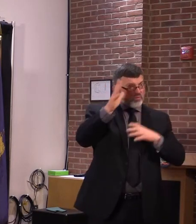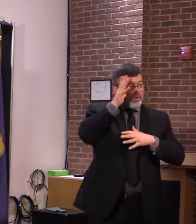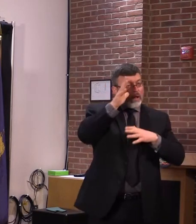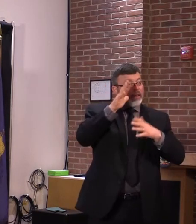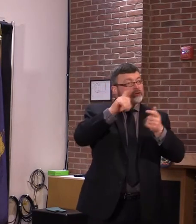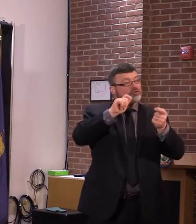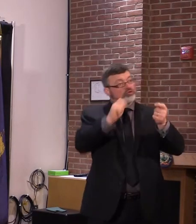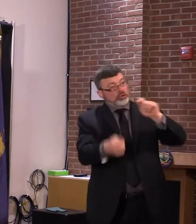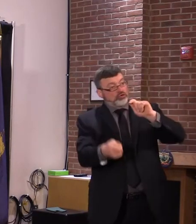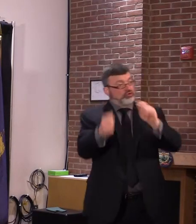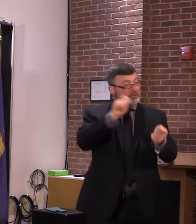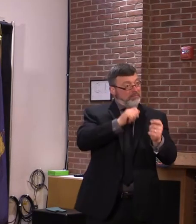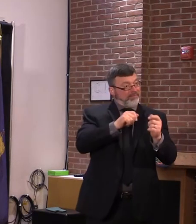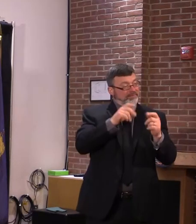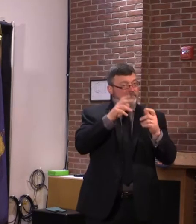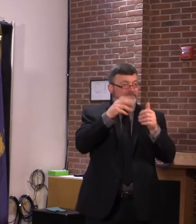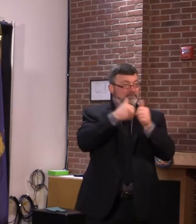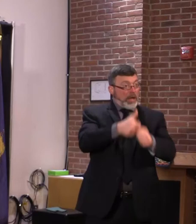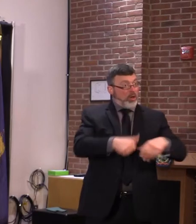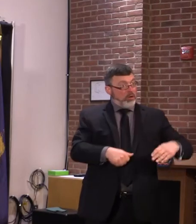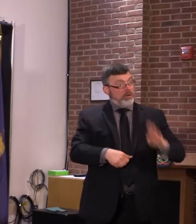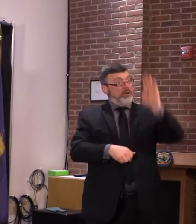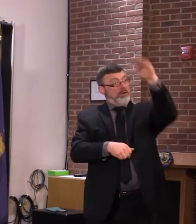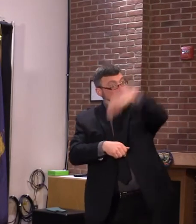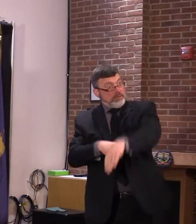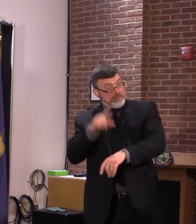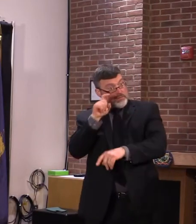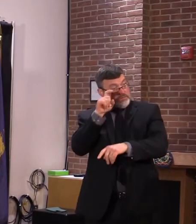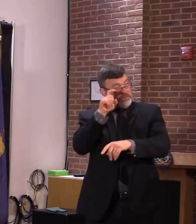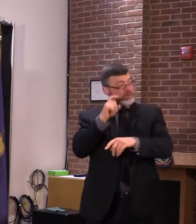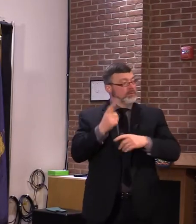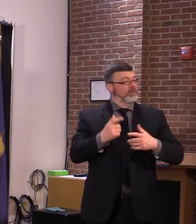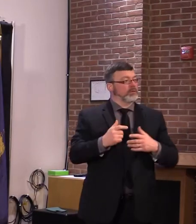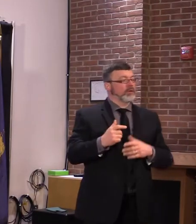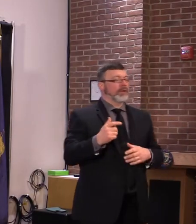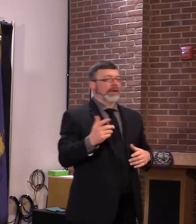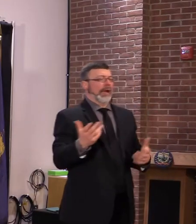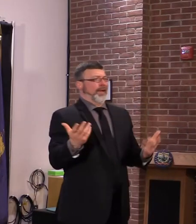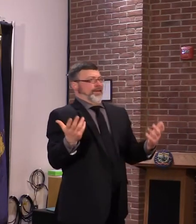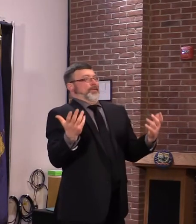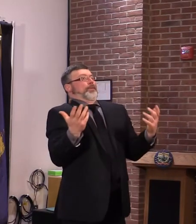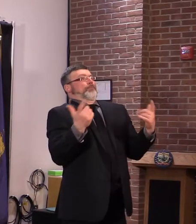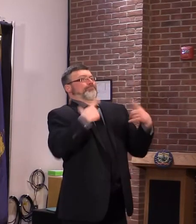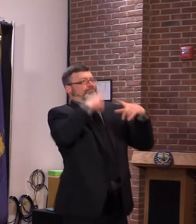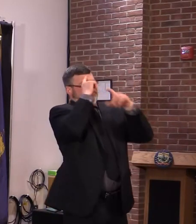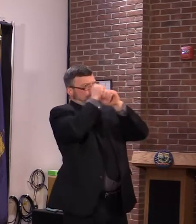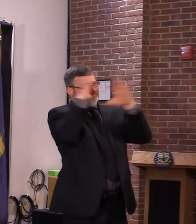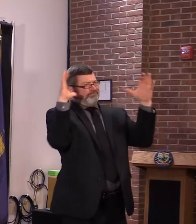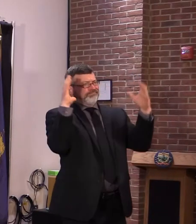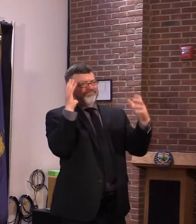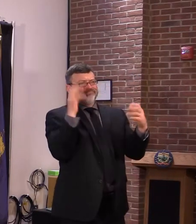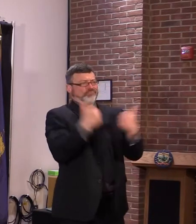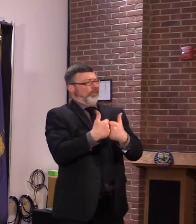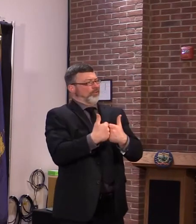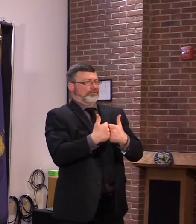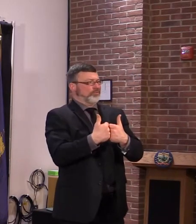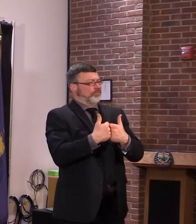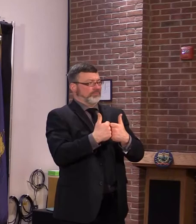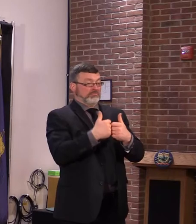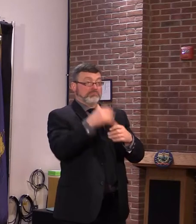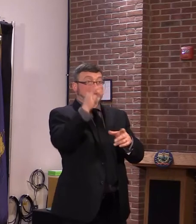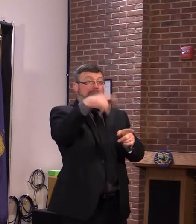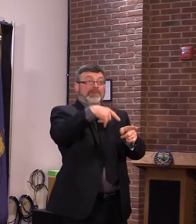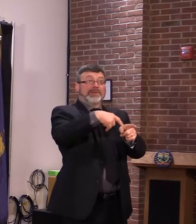Do you think that would be back on the table or no? I think it's so hard to say because, you know, what comes after Omicron, as the governor was sort of saying many minutes ago in this